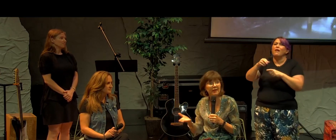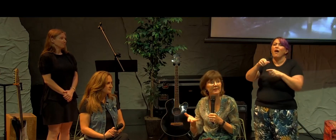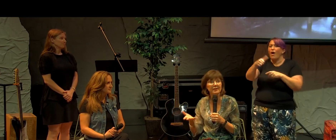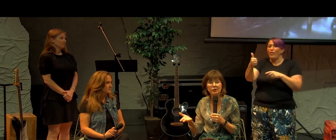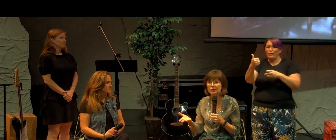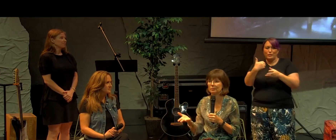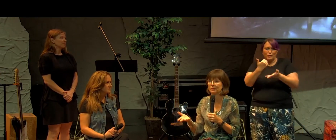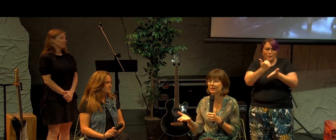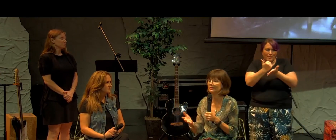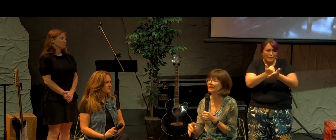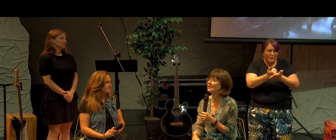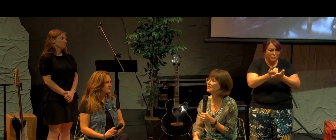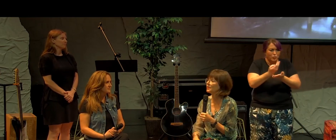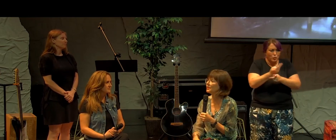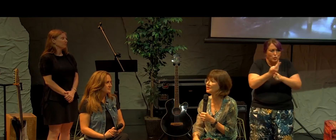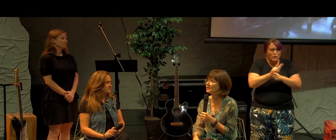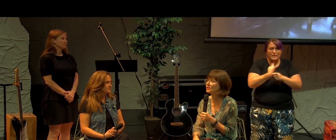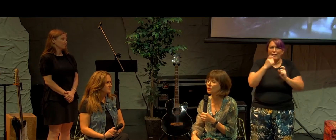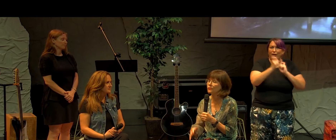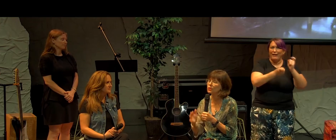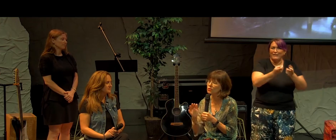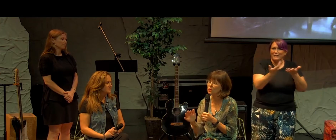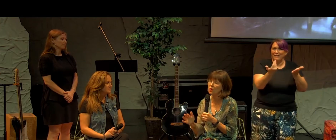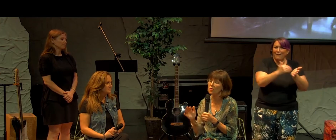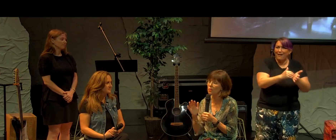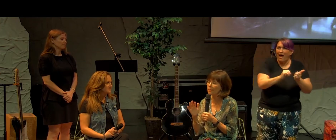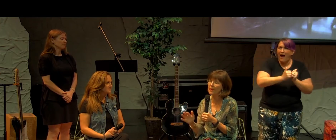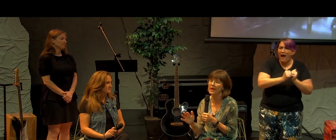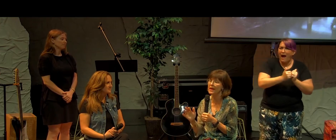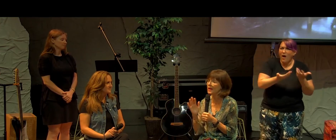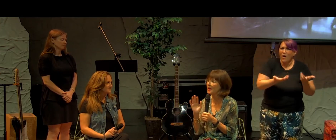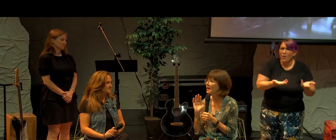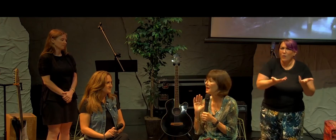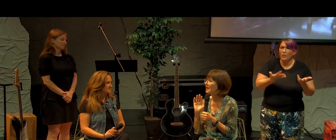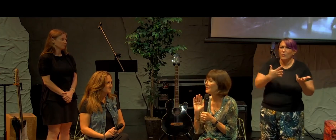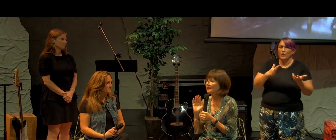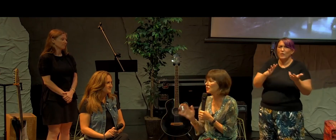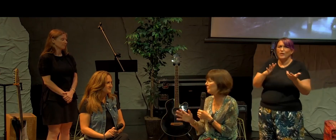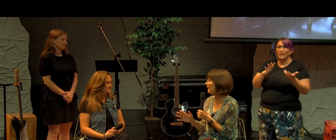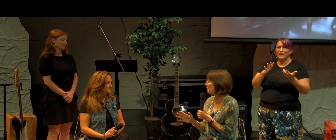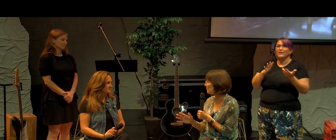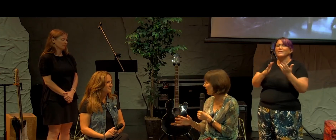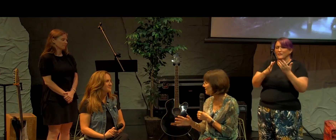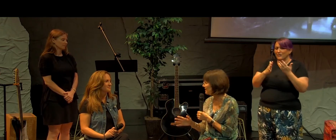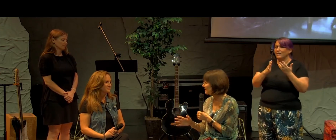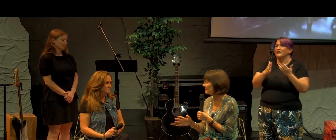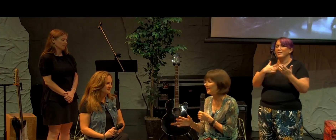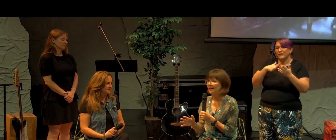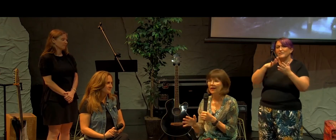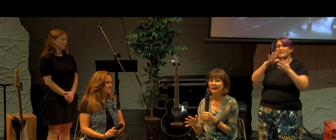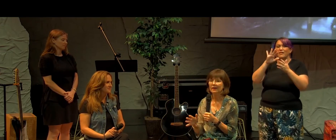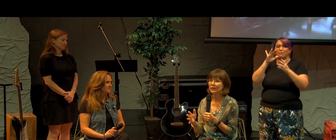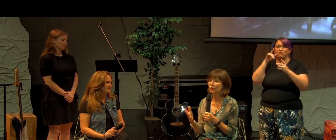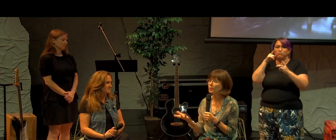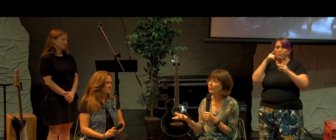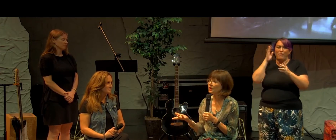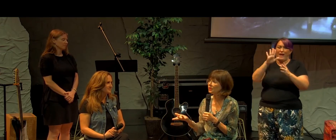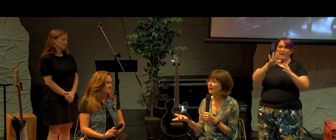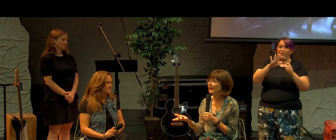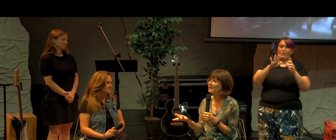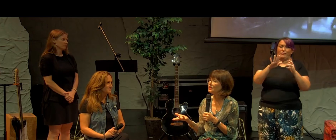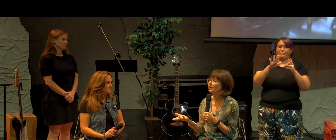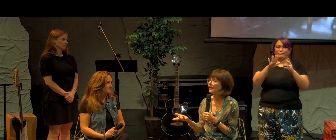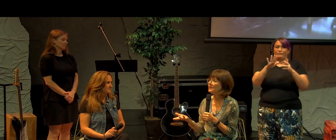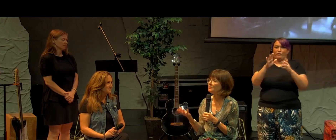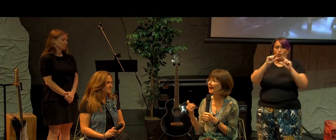diversify the leadership, you know? And so this has served so many, ticked so many of those boxes. The group that we